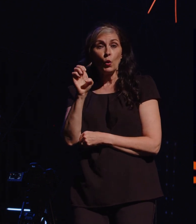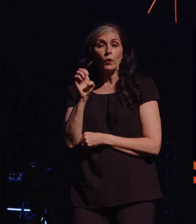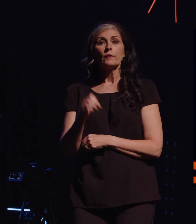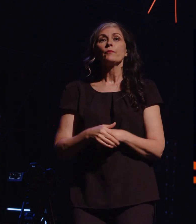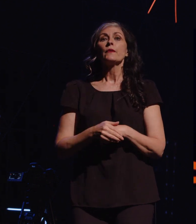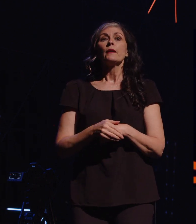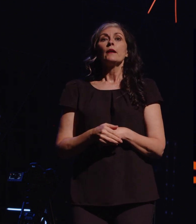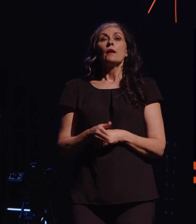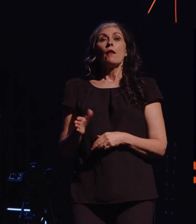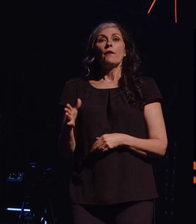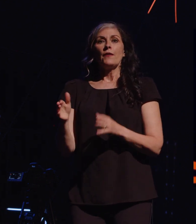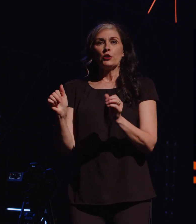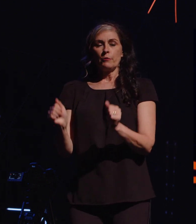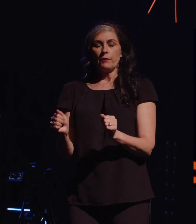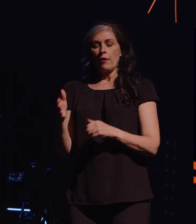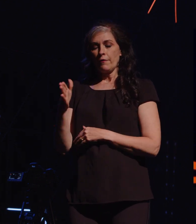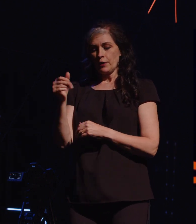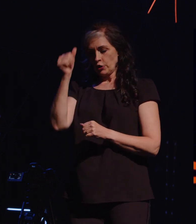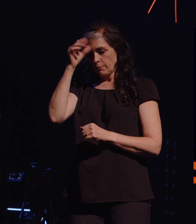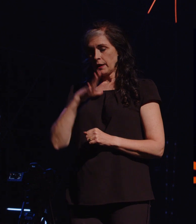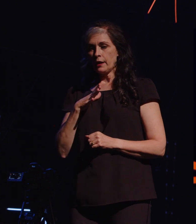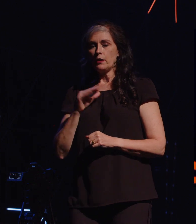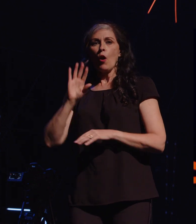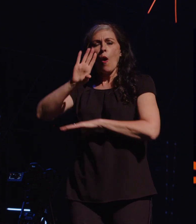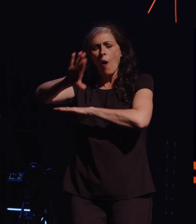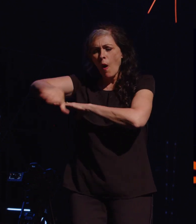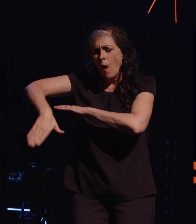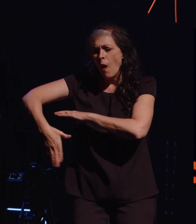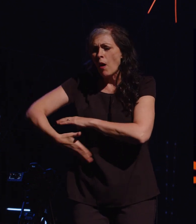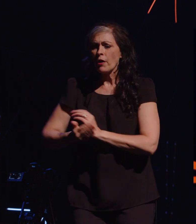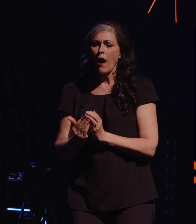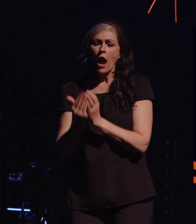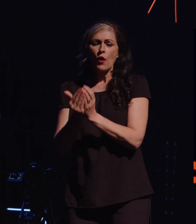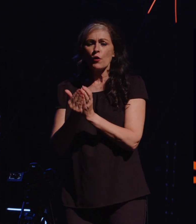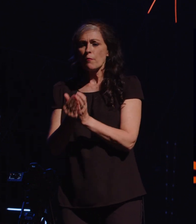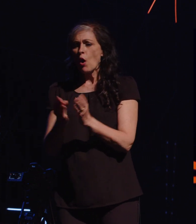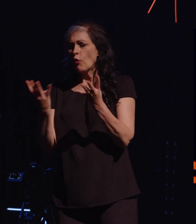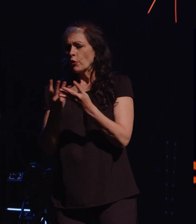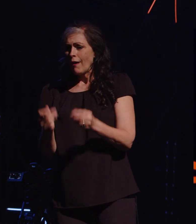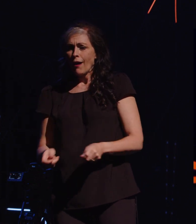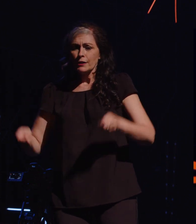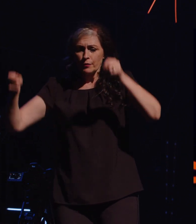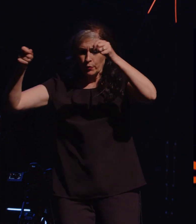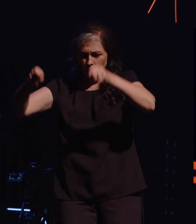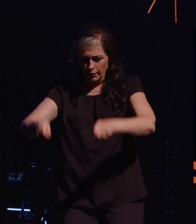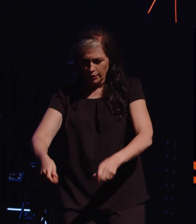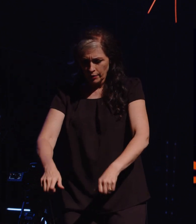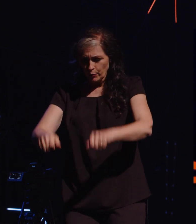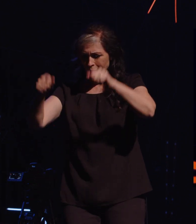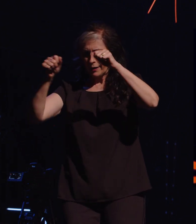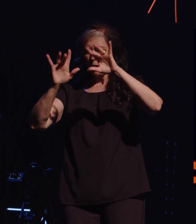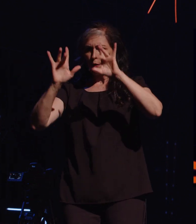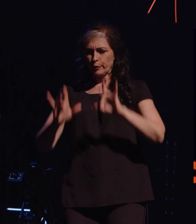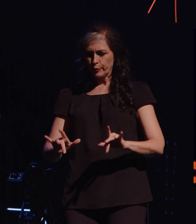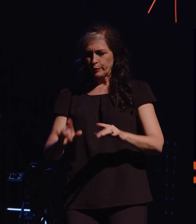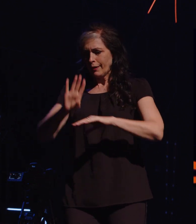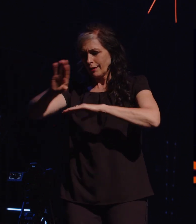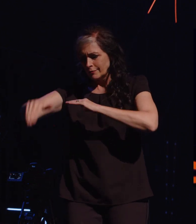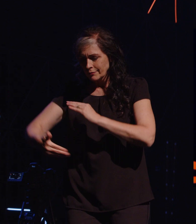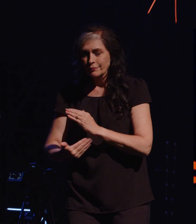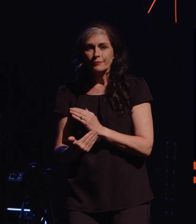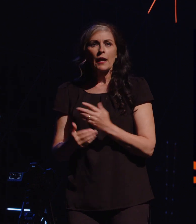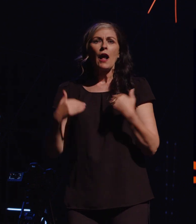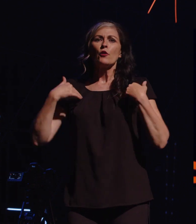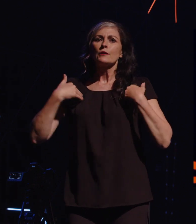where the fishermen were out all night. They're out all night, they're fishing, they don't catch anything. They're coming back in and they're tired. And who shows up but